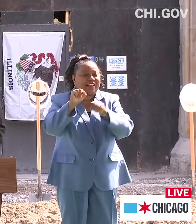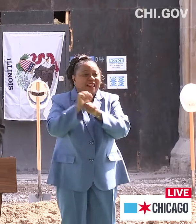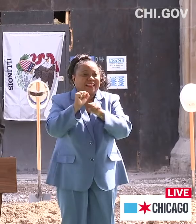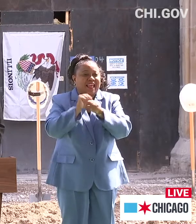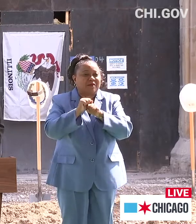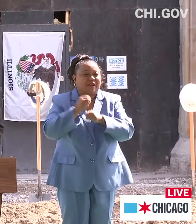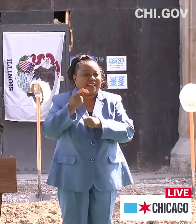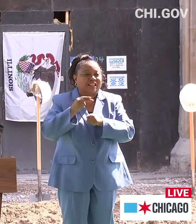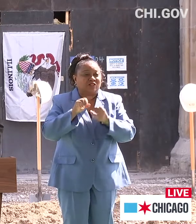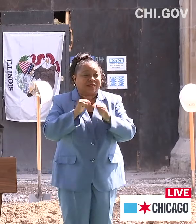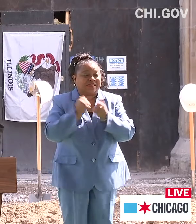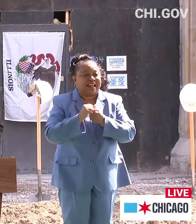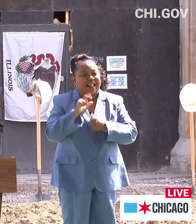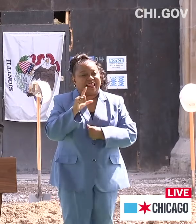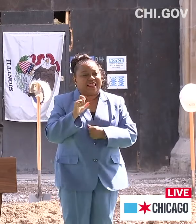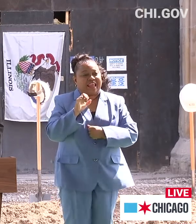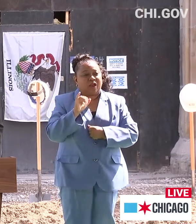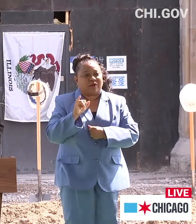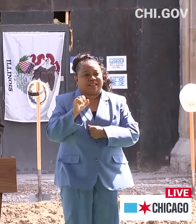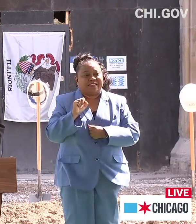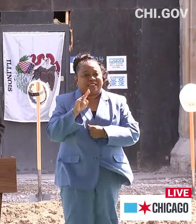History Society, Larry Spivak.